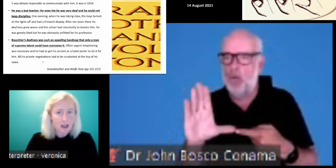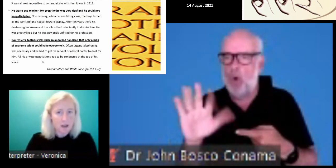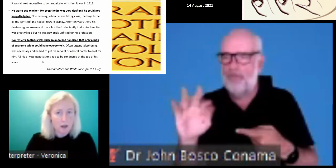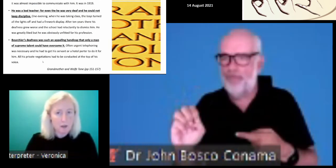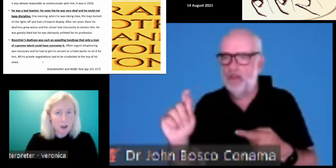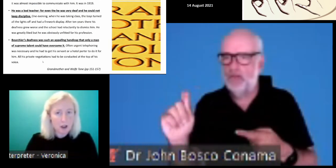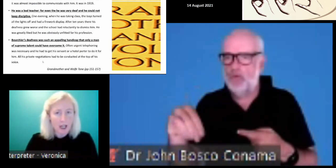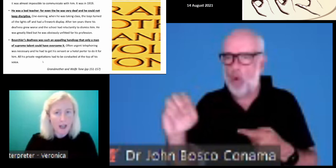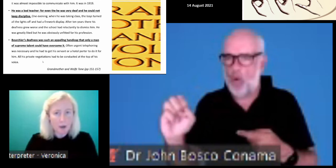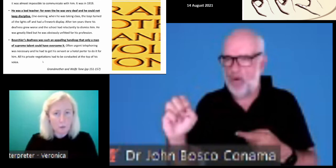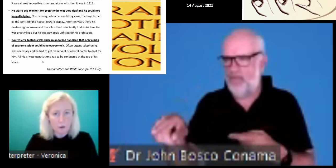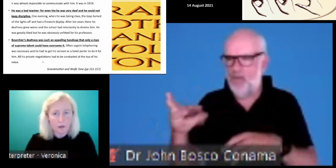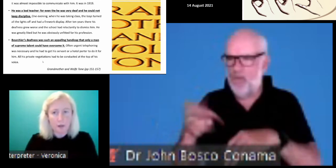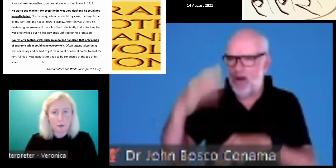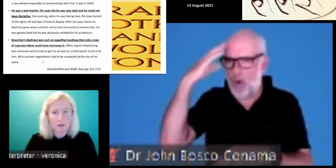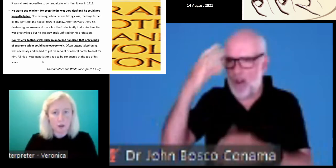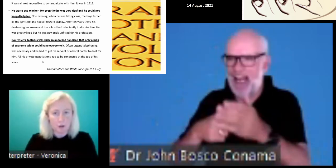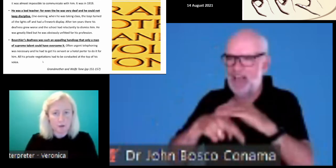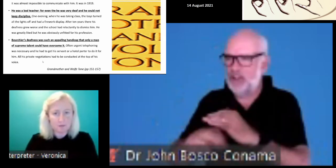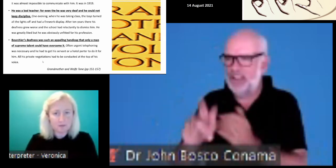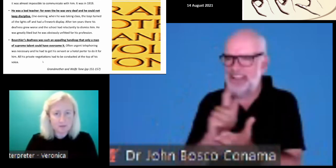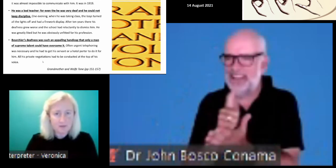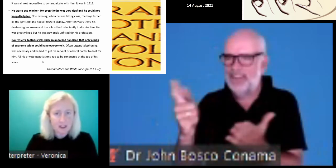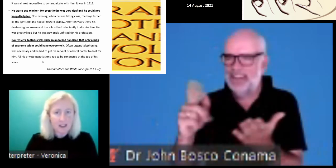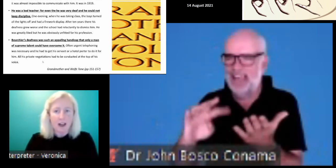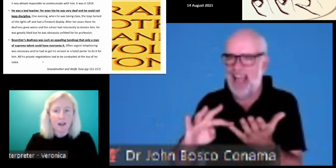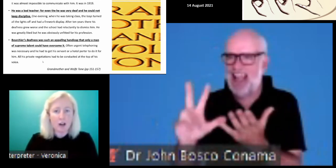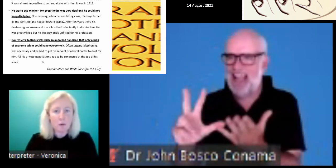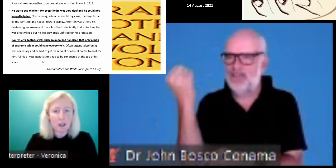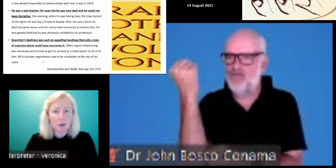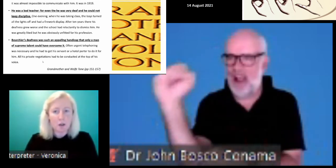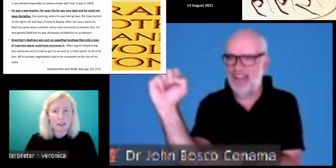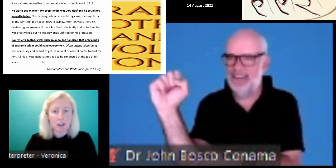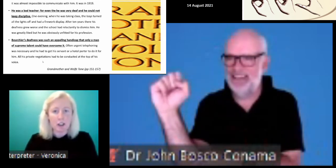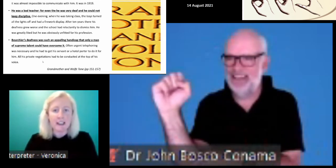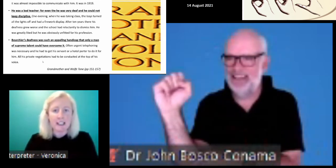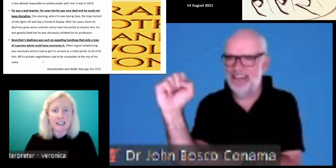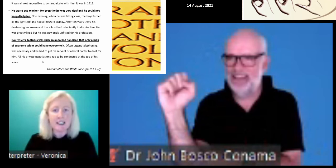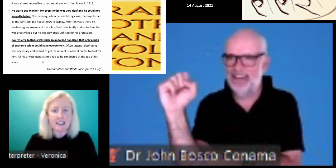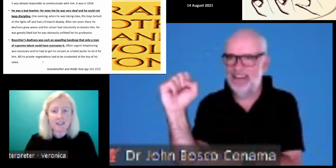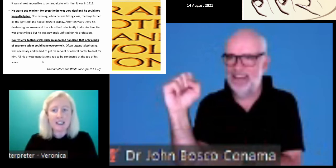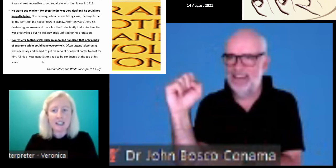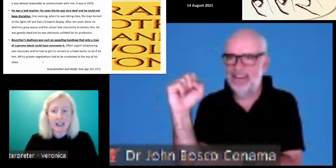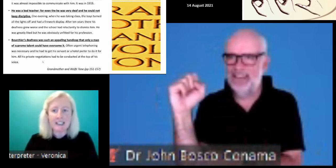The Grandmother and the Wolf and Wolf Tone. A very well-known leader in the